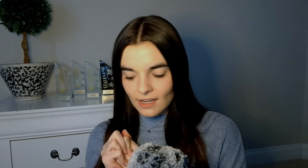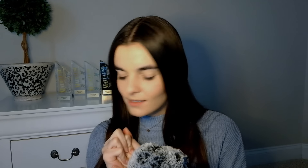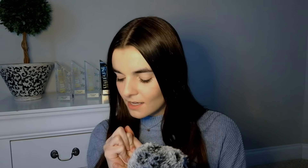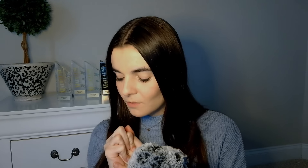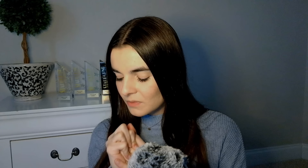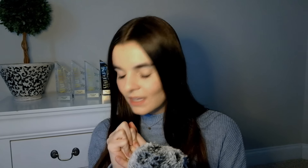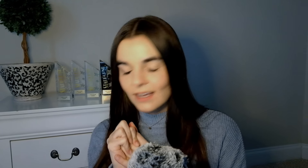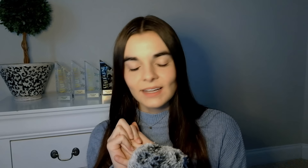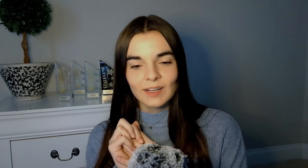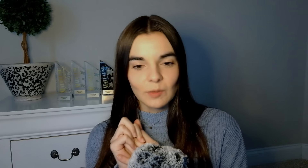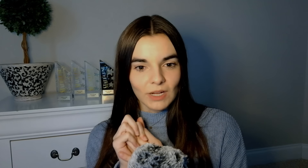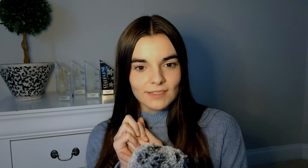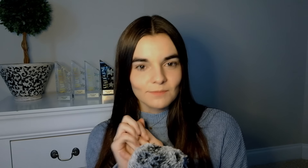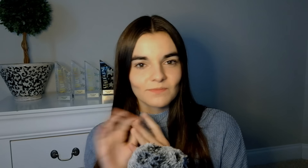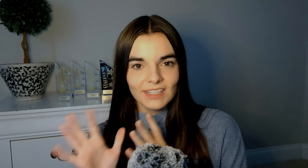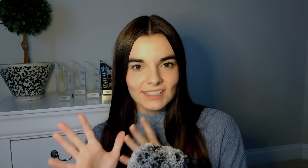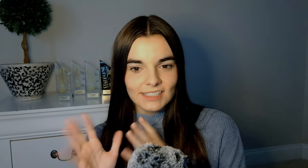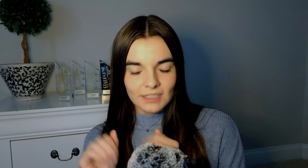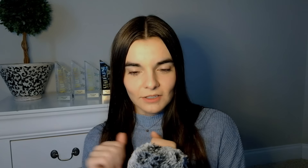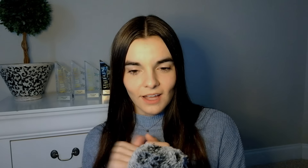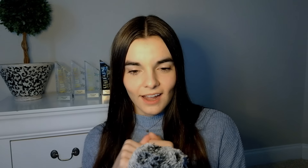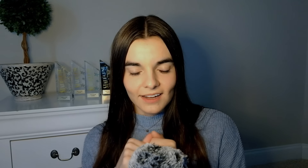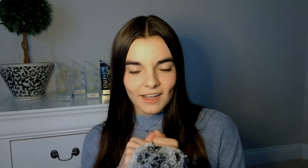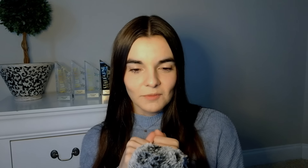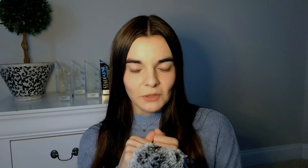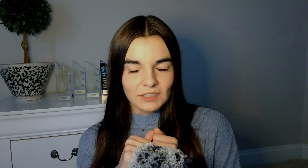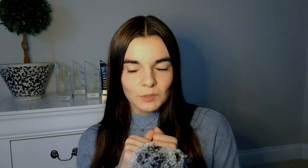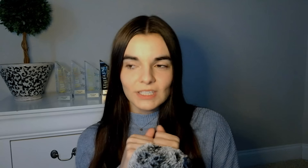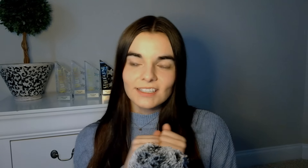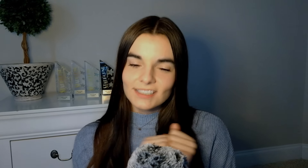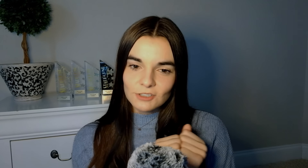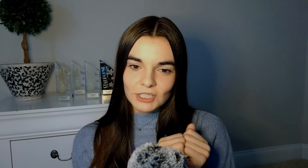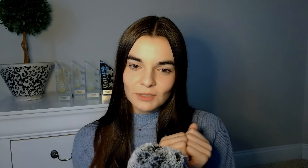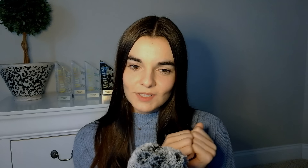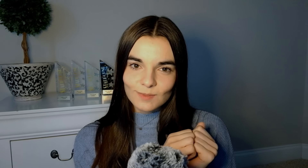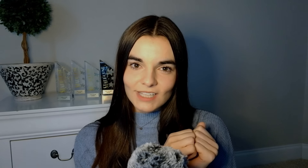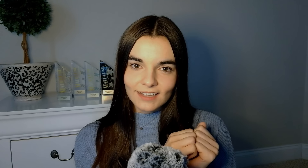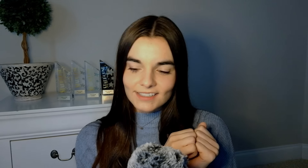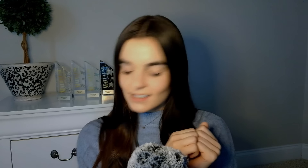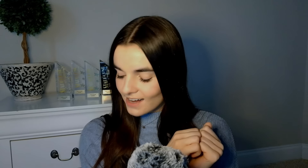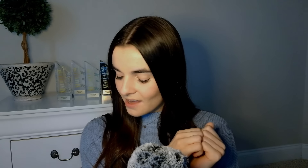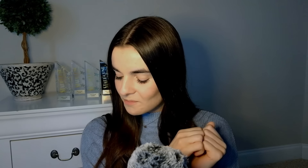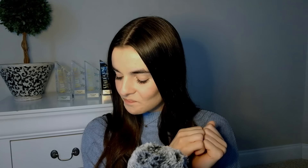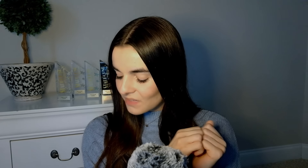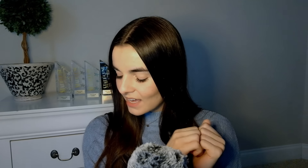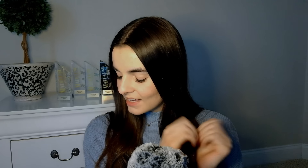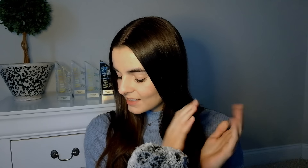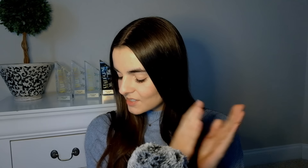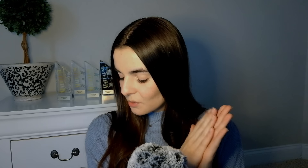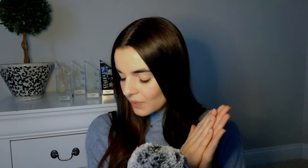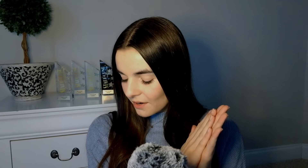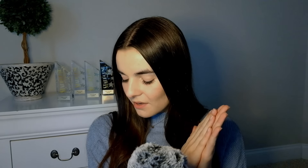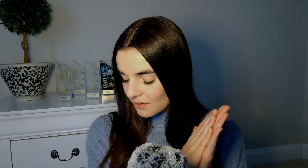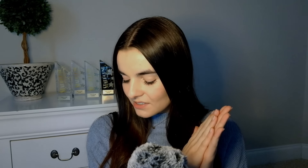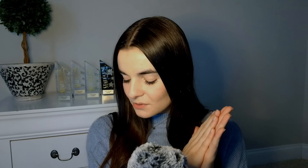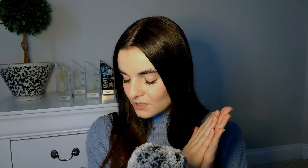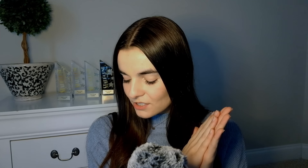ASL. But still, I am going to be teaching you some signs today. So we are going to